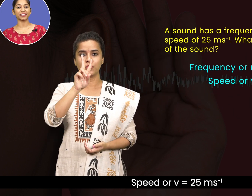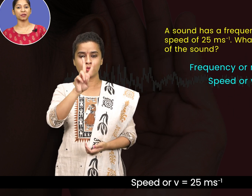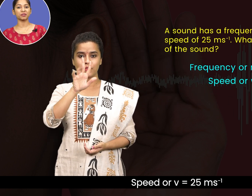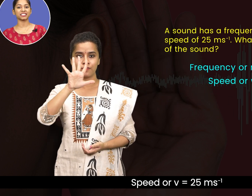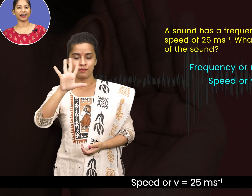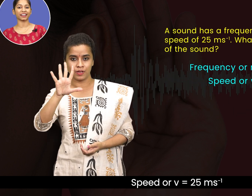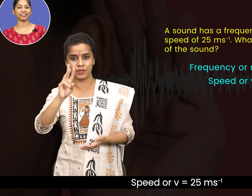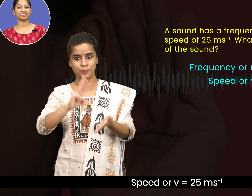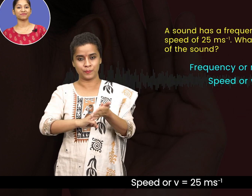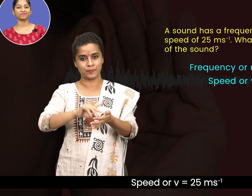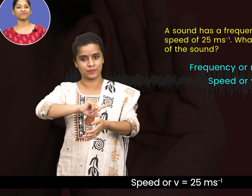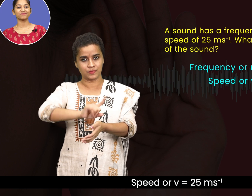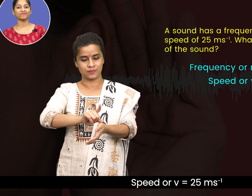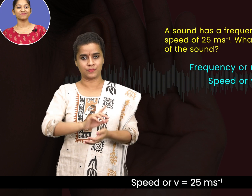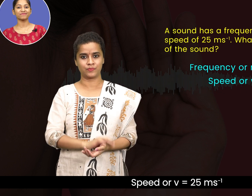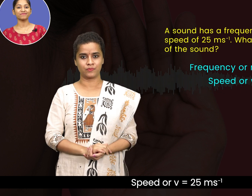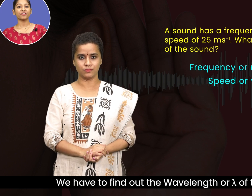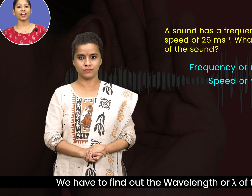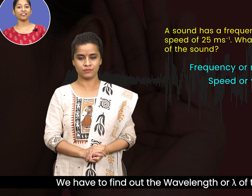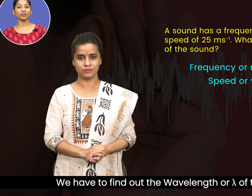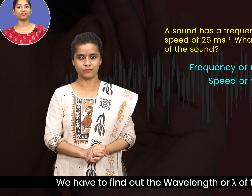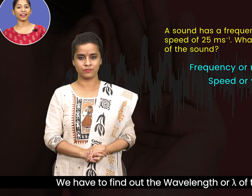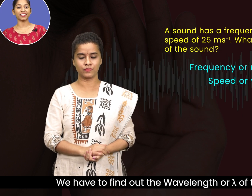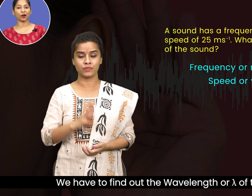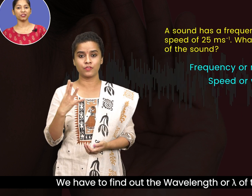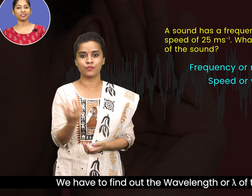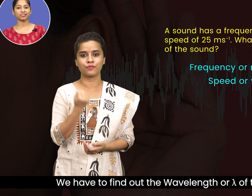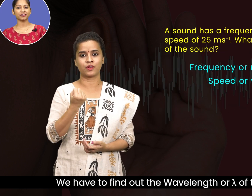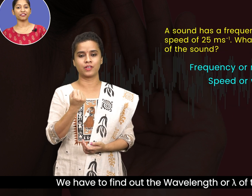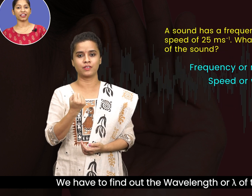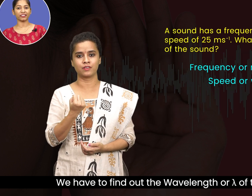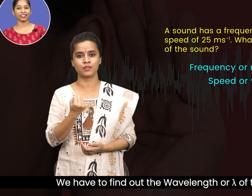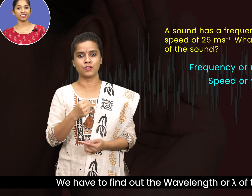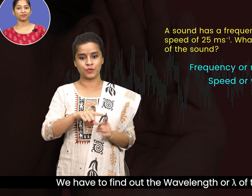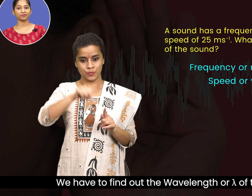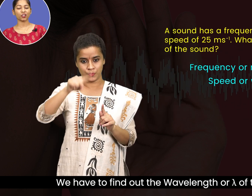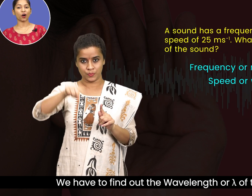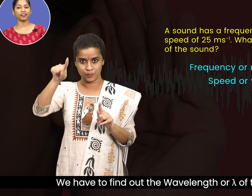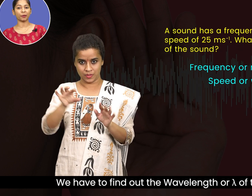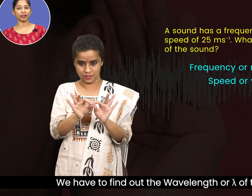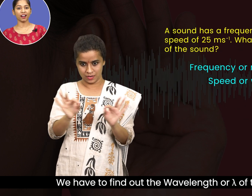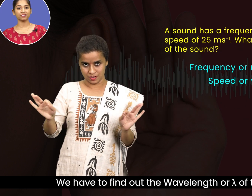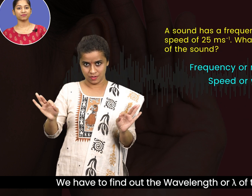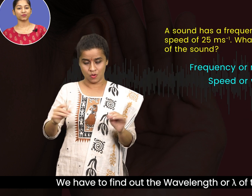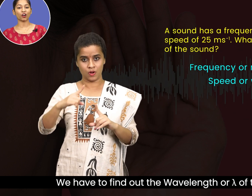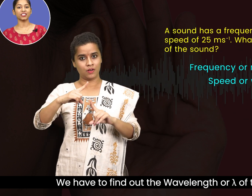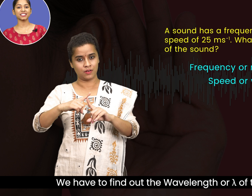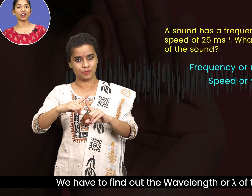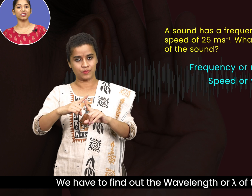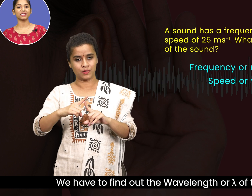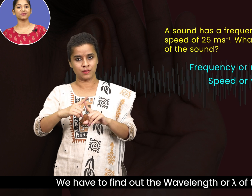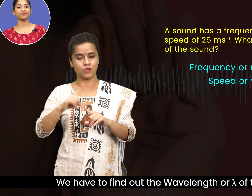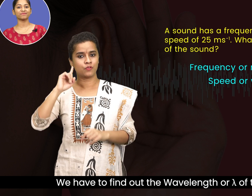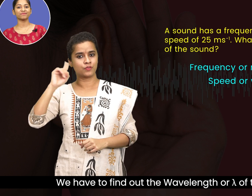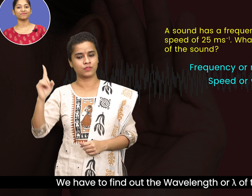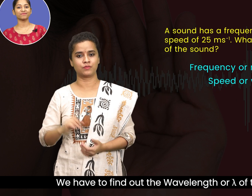25 meter per second. We have to find out the wavelength or lambda of the